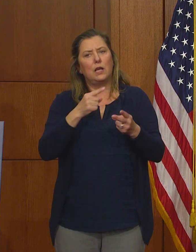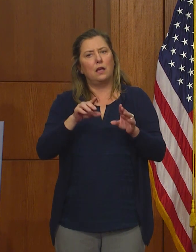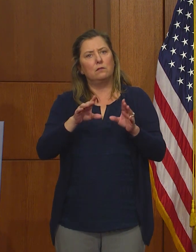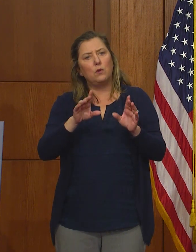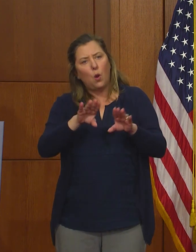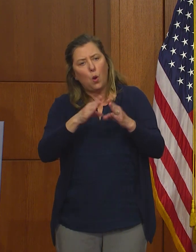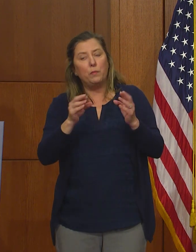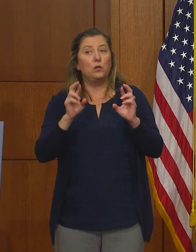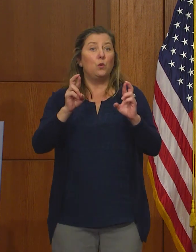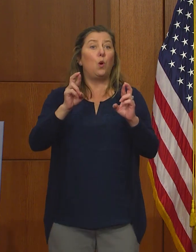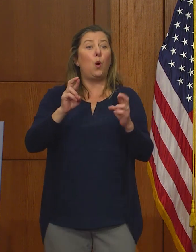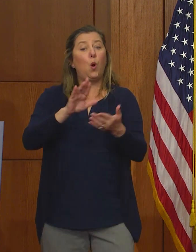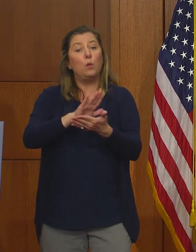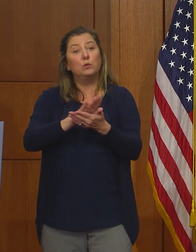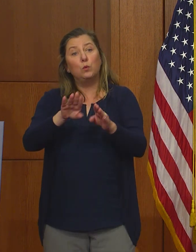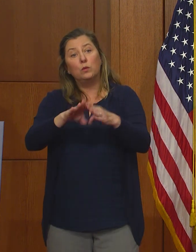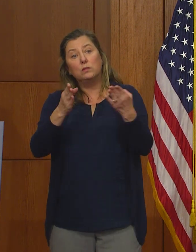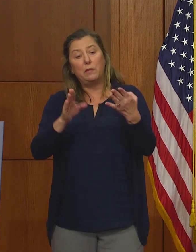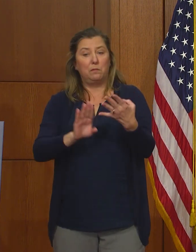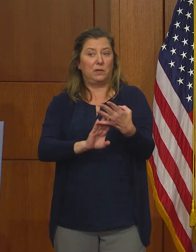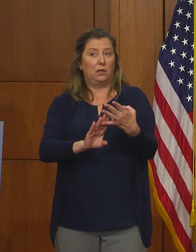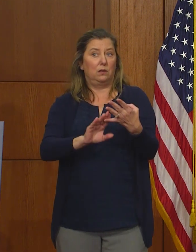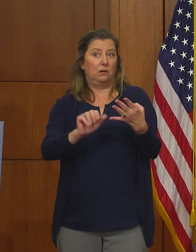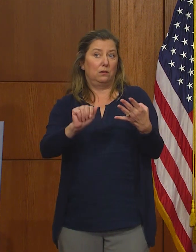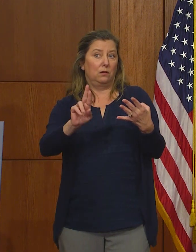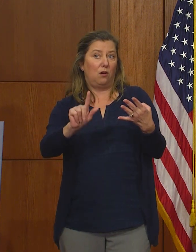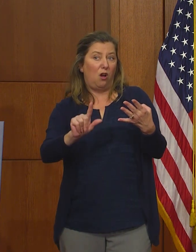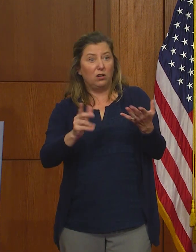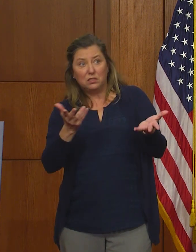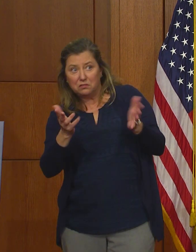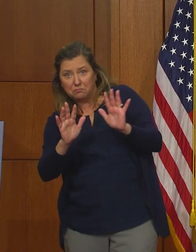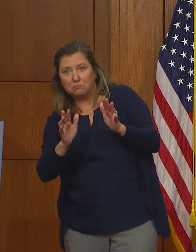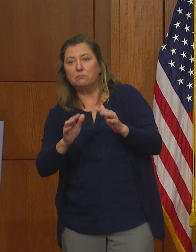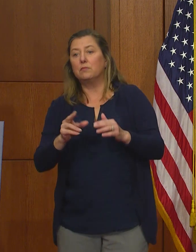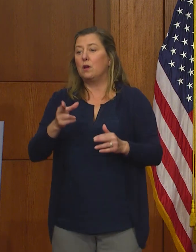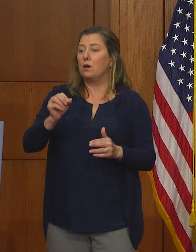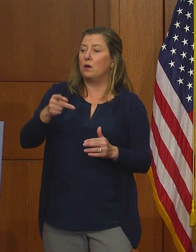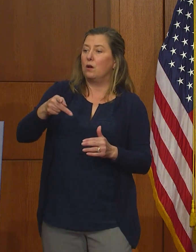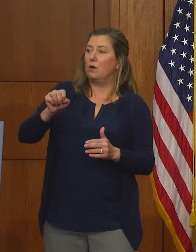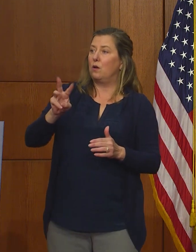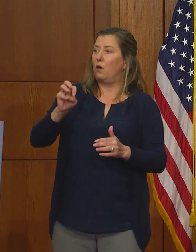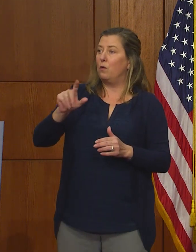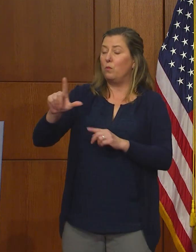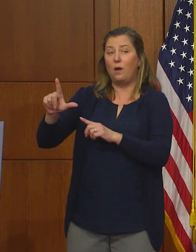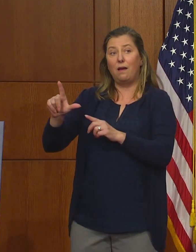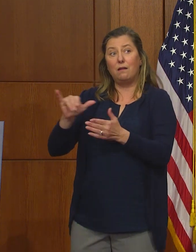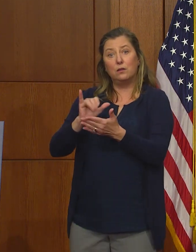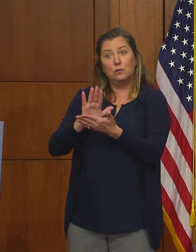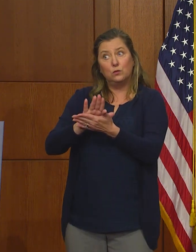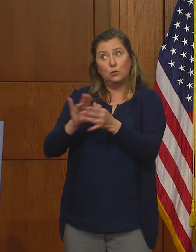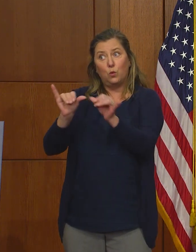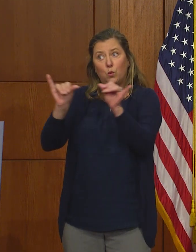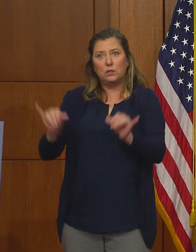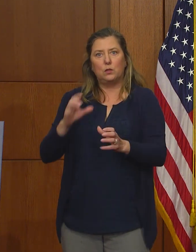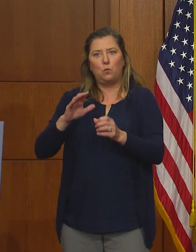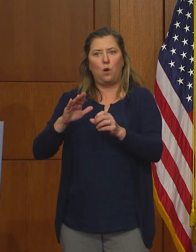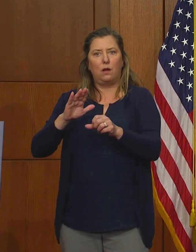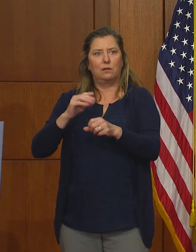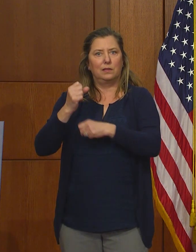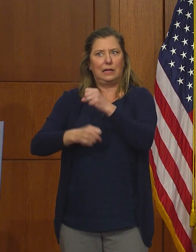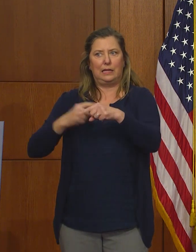hope to get schools reopened by late August, early fall. I know in Hopewell, the entire school system is looking for year-round school. We